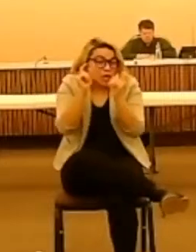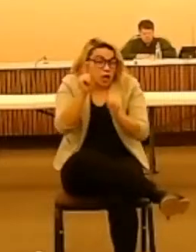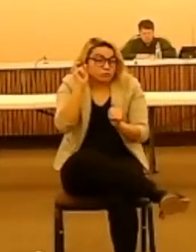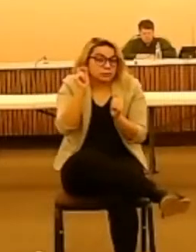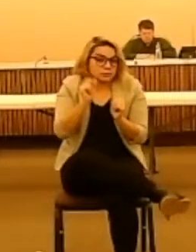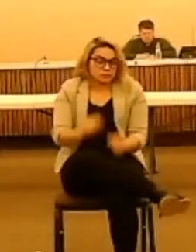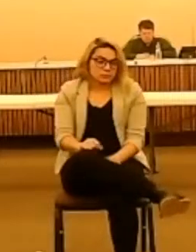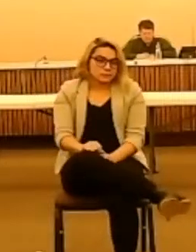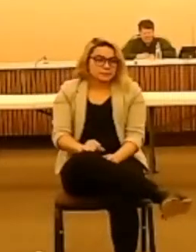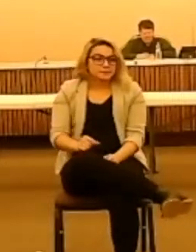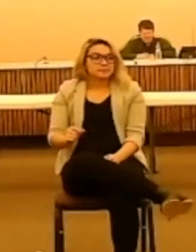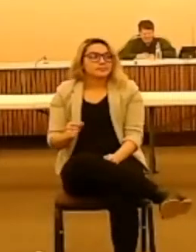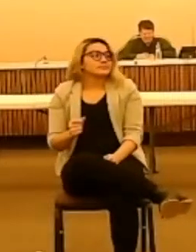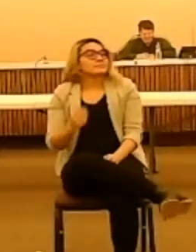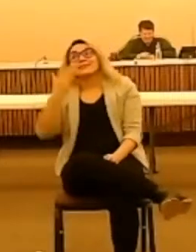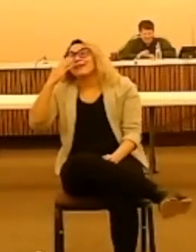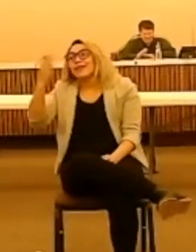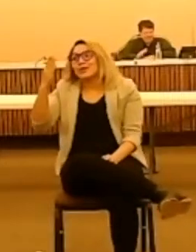here for.